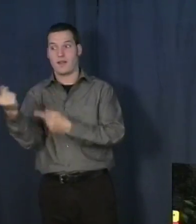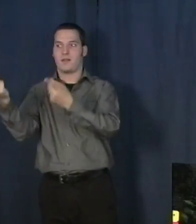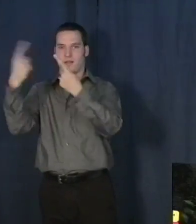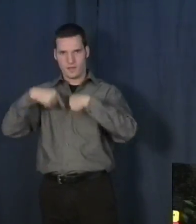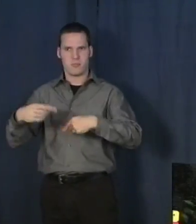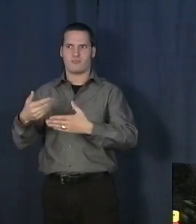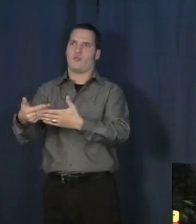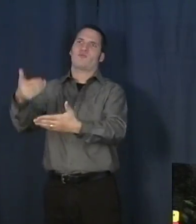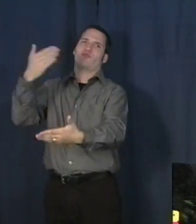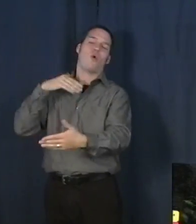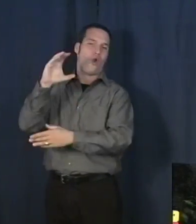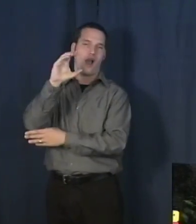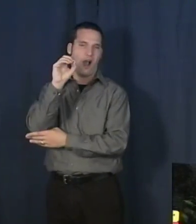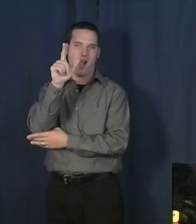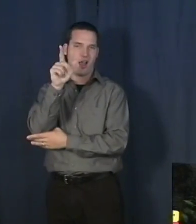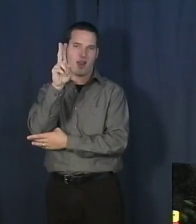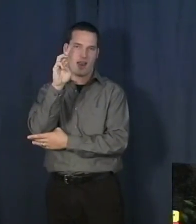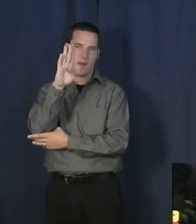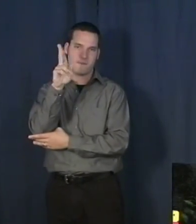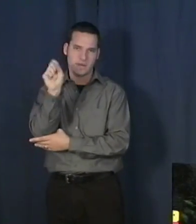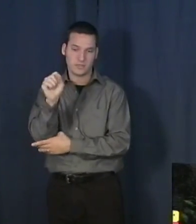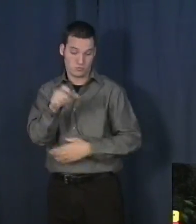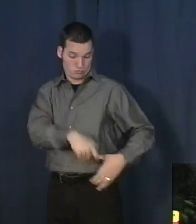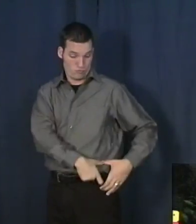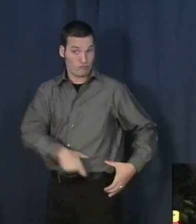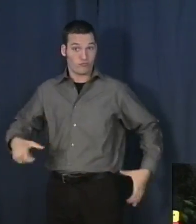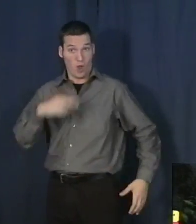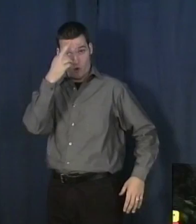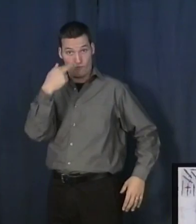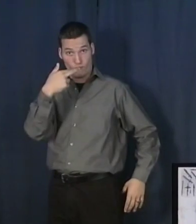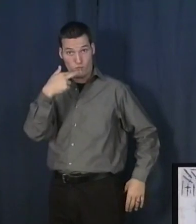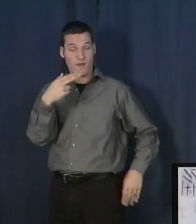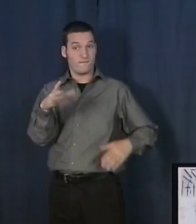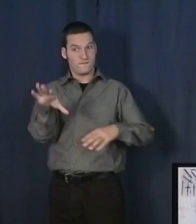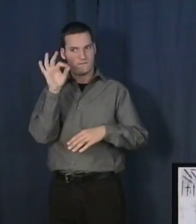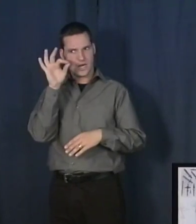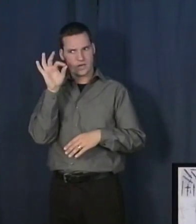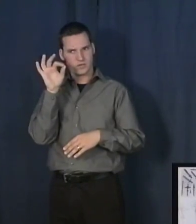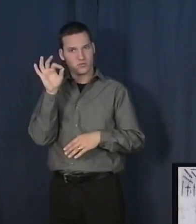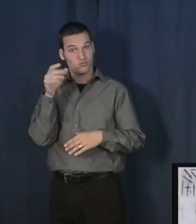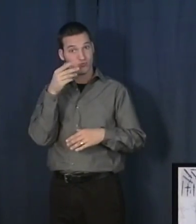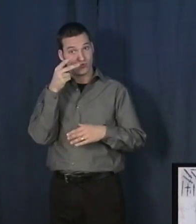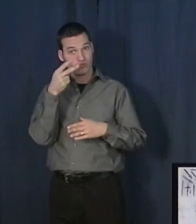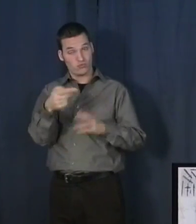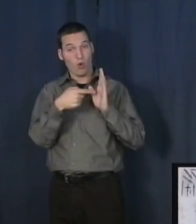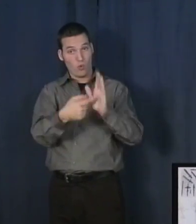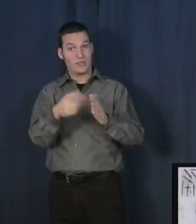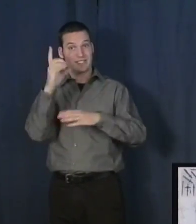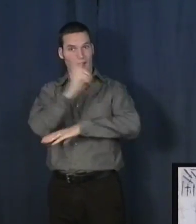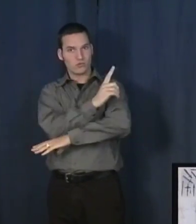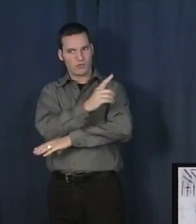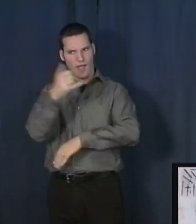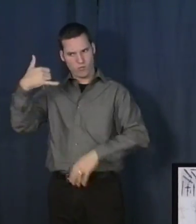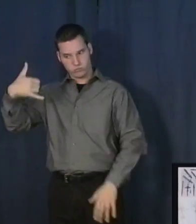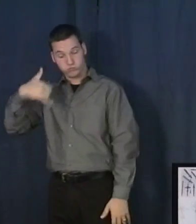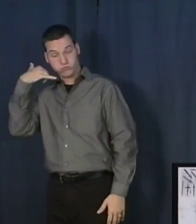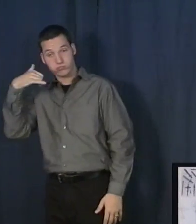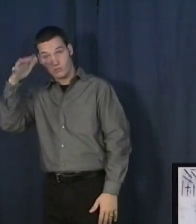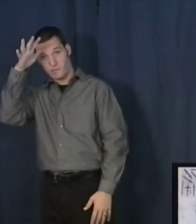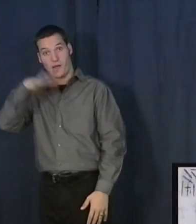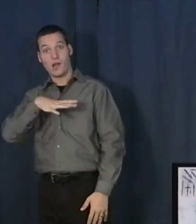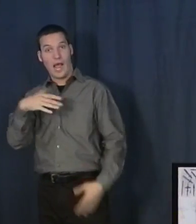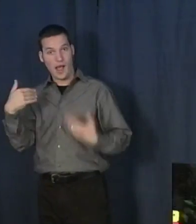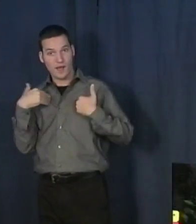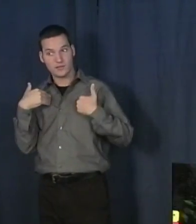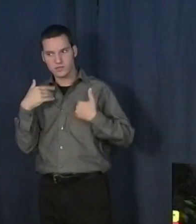across to America long before Columbus did. One of the Roman swords found in Arizona shows a dinosaur on it. I called the guy who's got